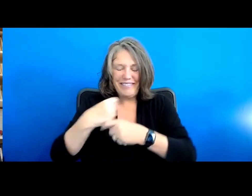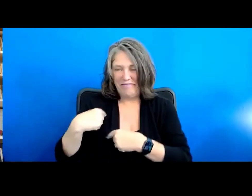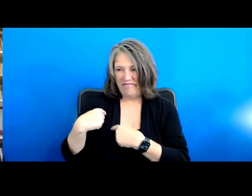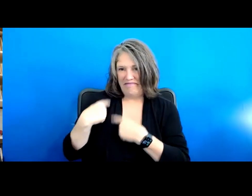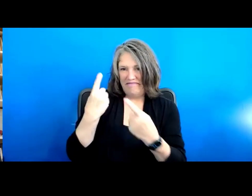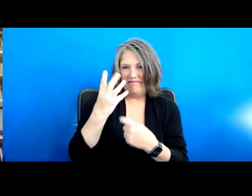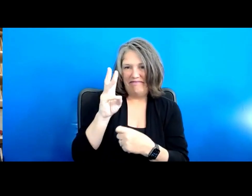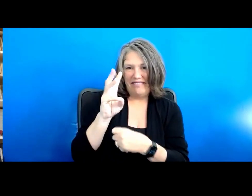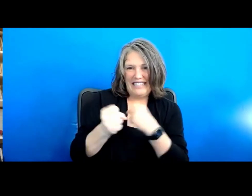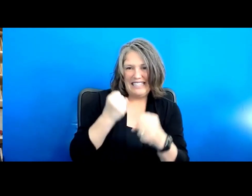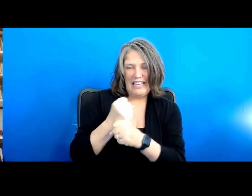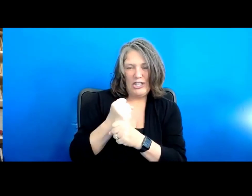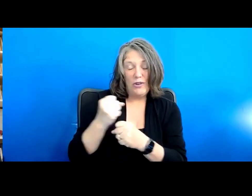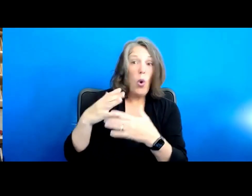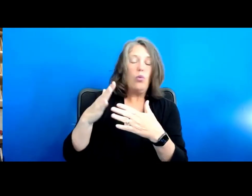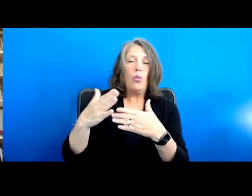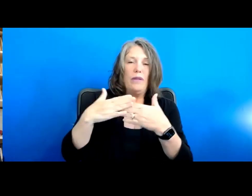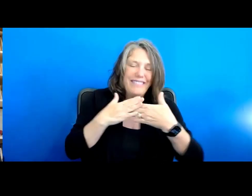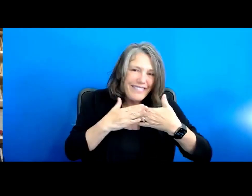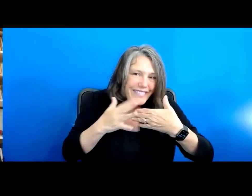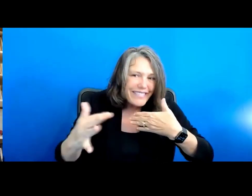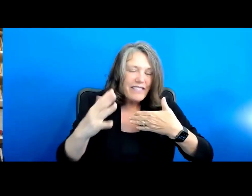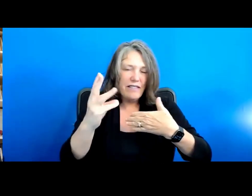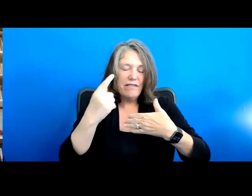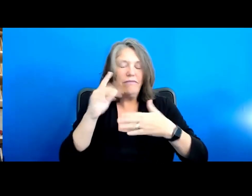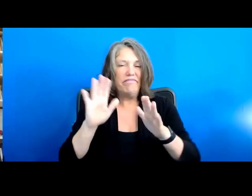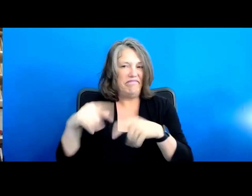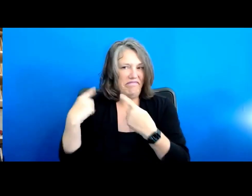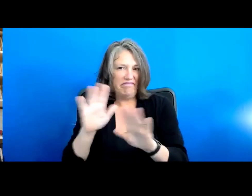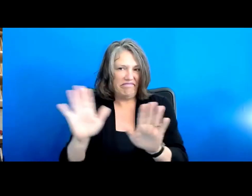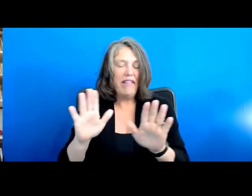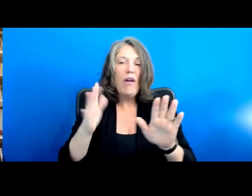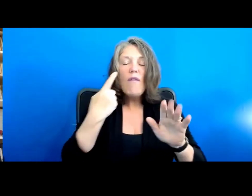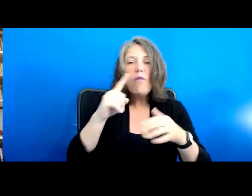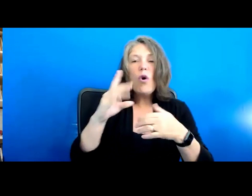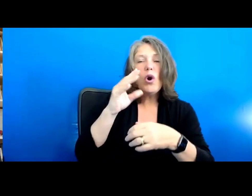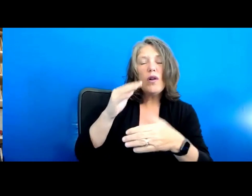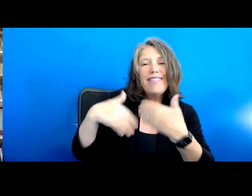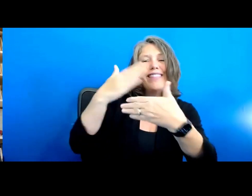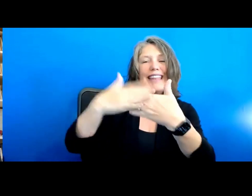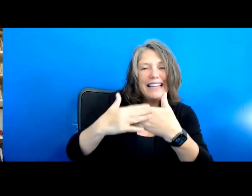period, we're planning a series of thematic reports on armed conflicts,